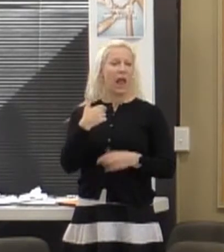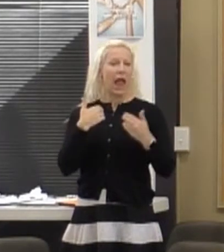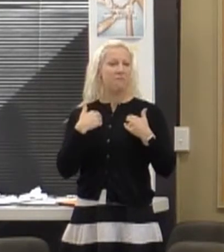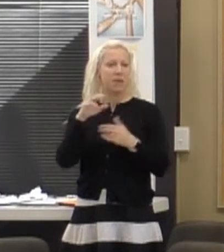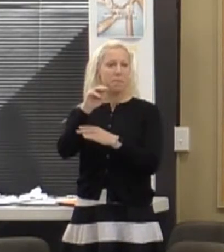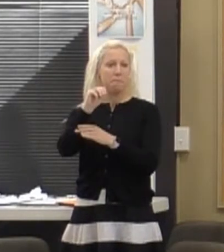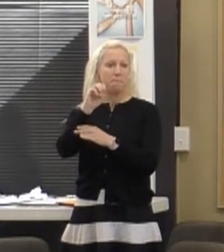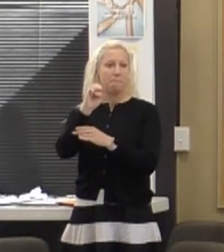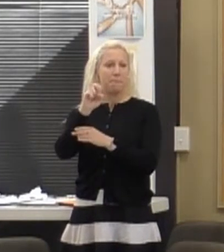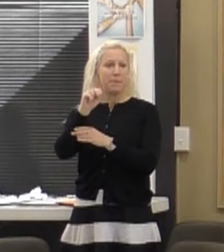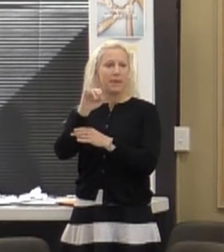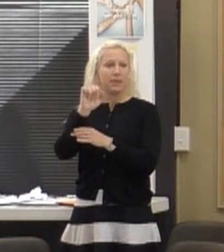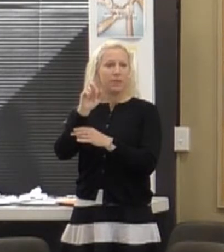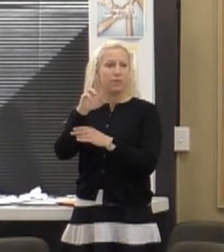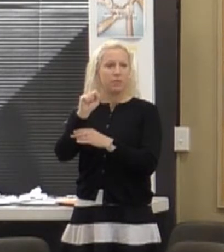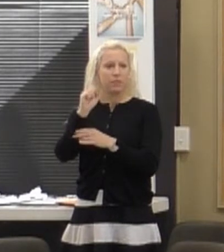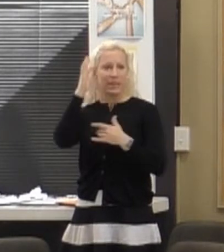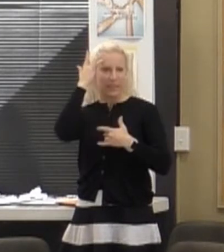of hearing.